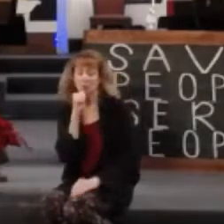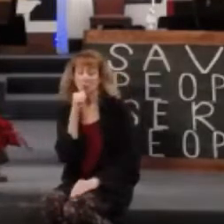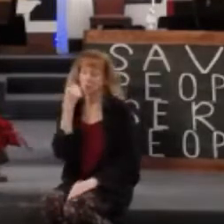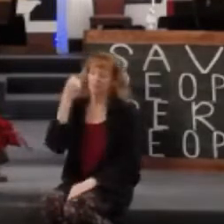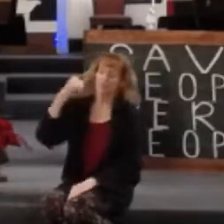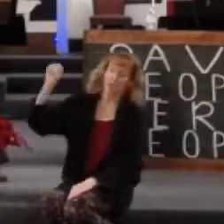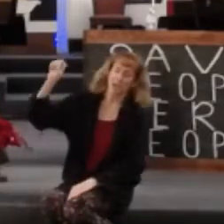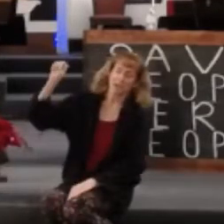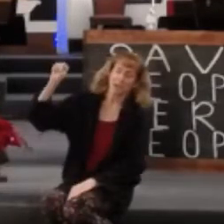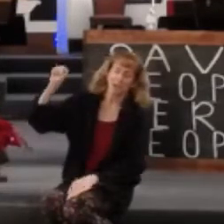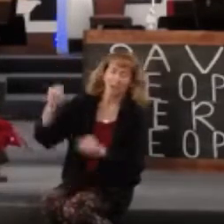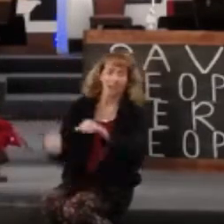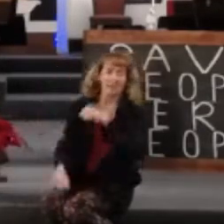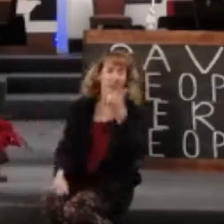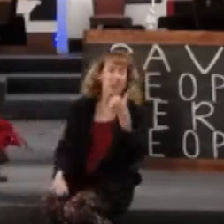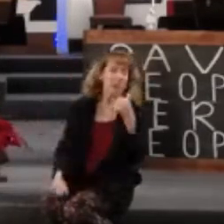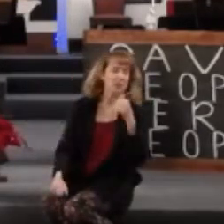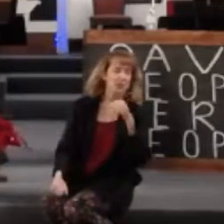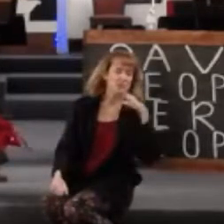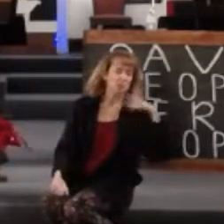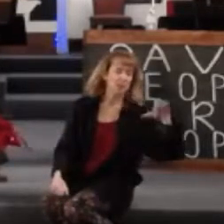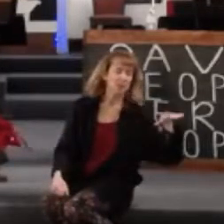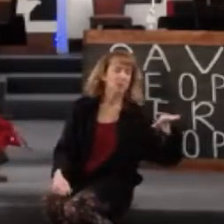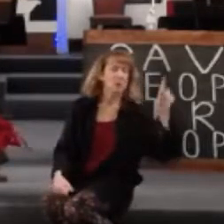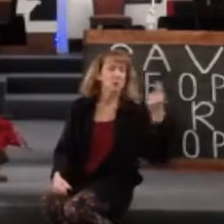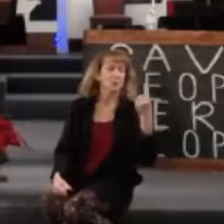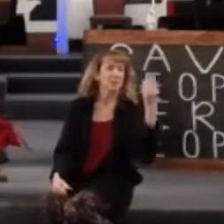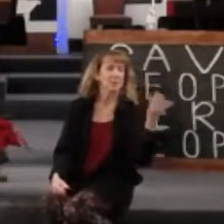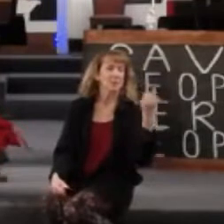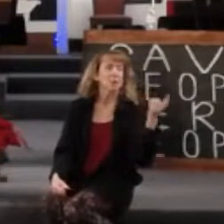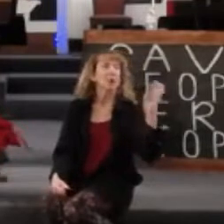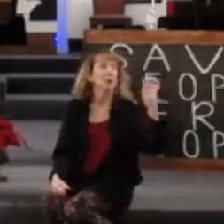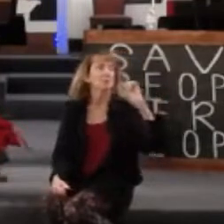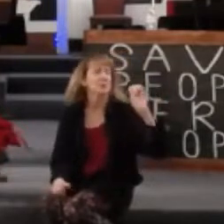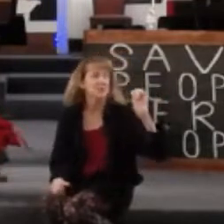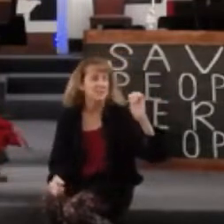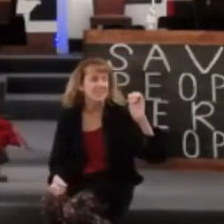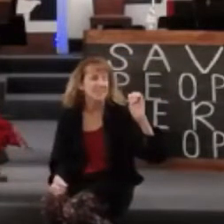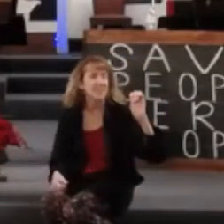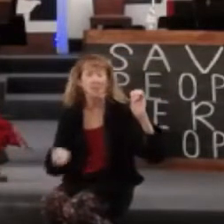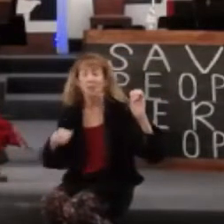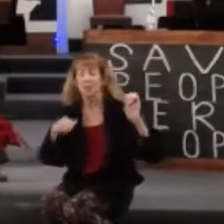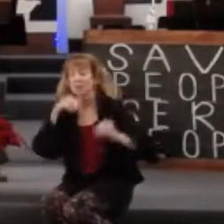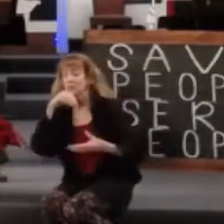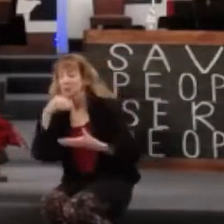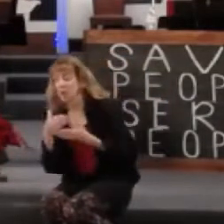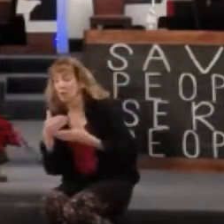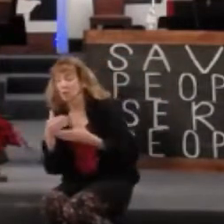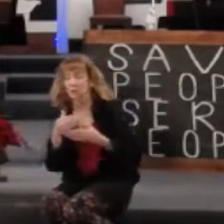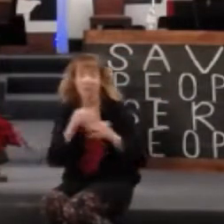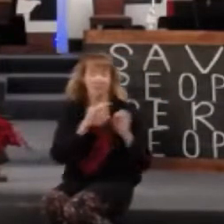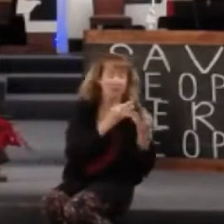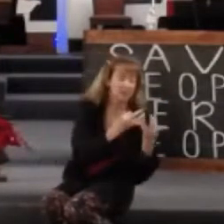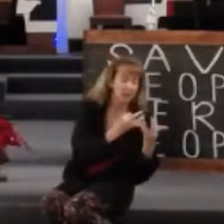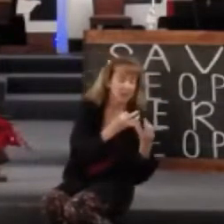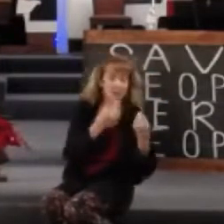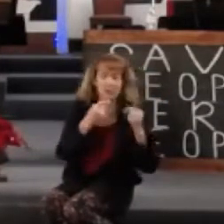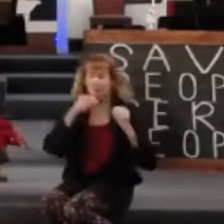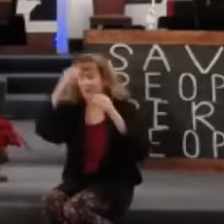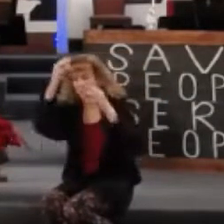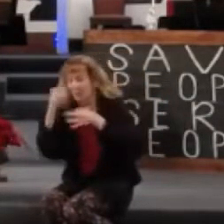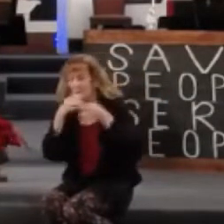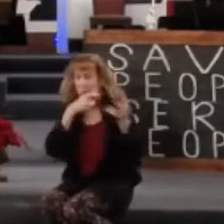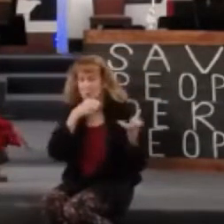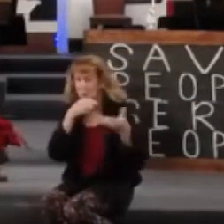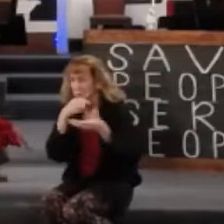her child is only around in times of emergency, and both the daughter and her child are trying to figure out who's the right guy